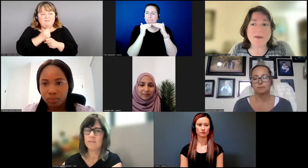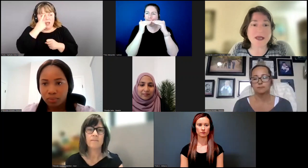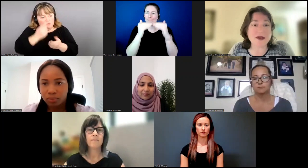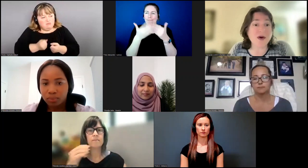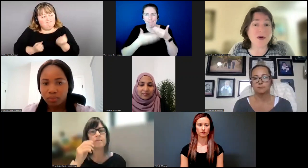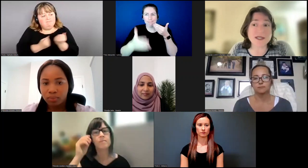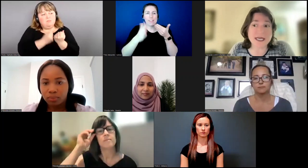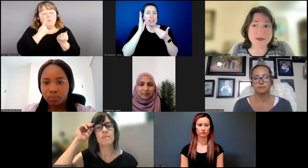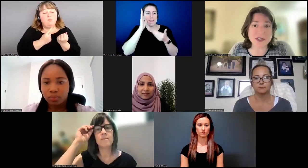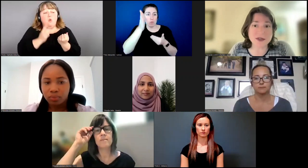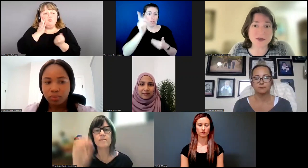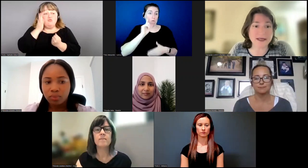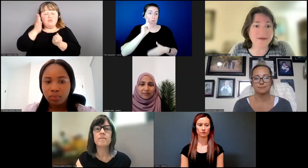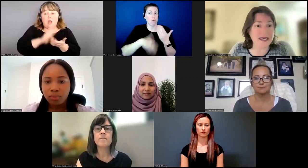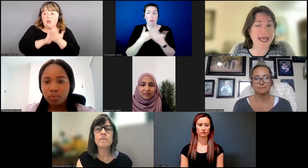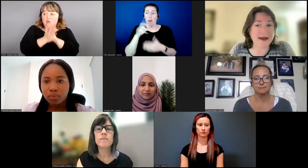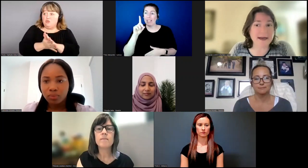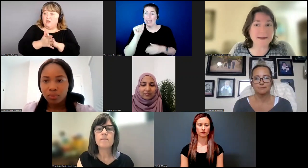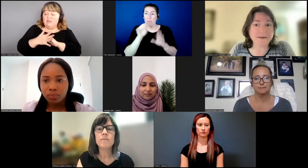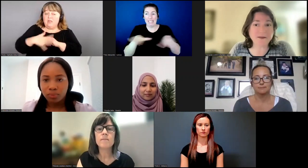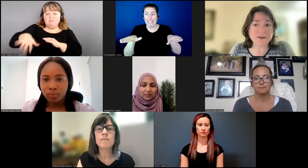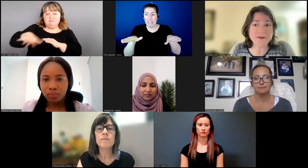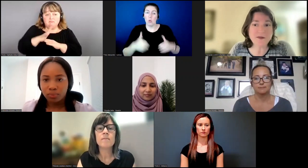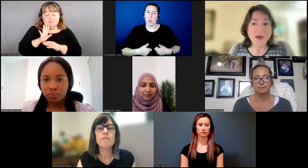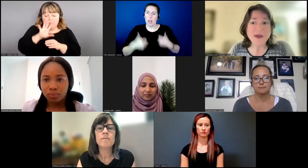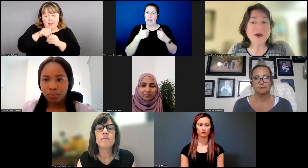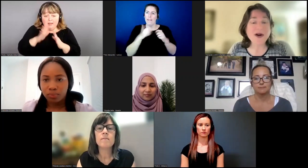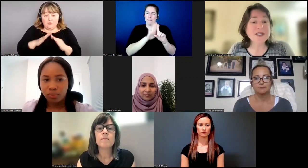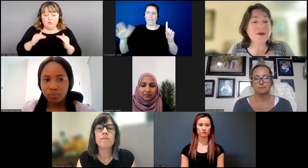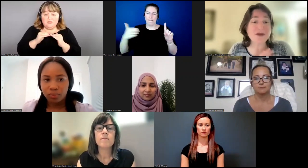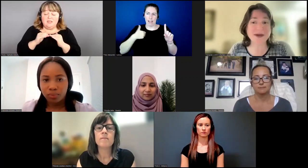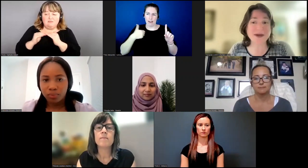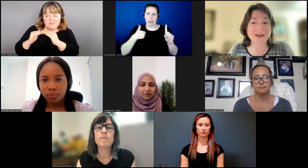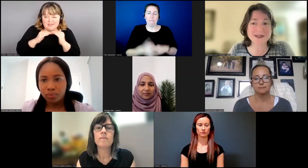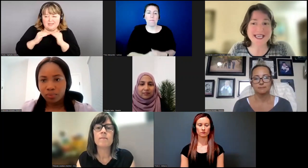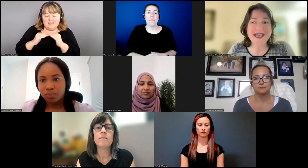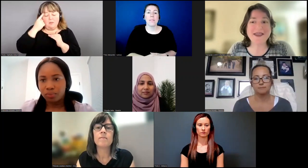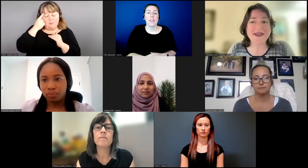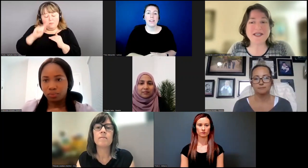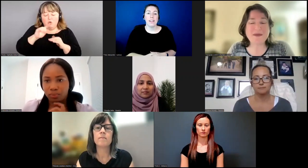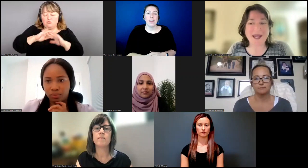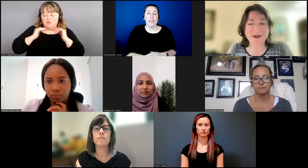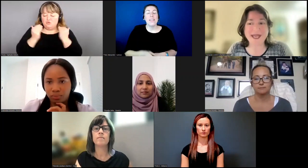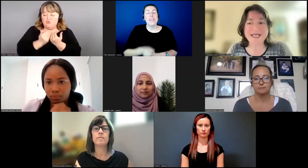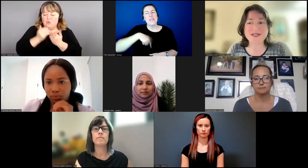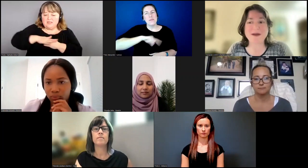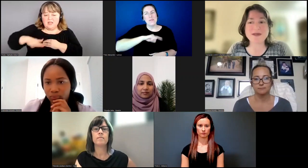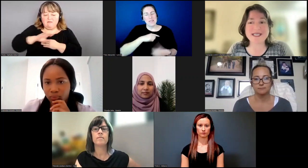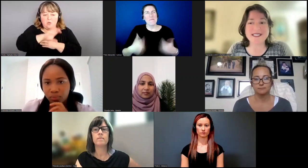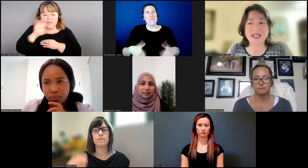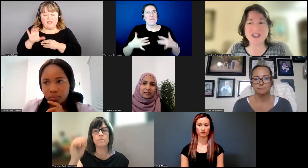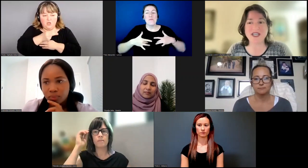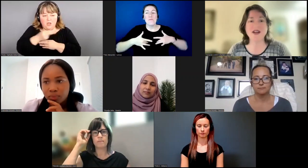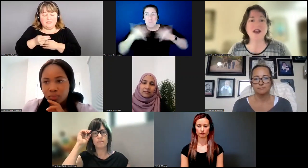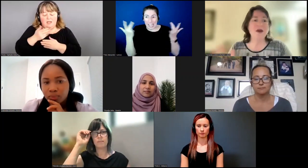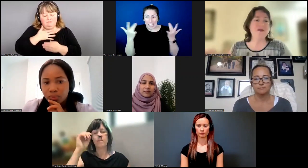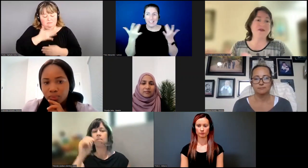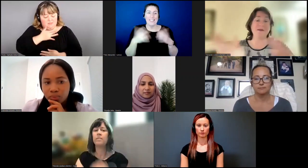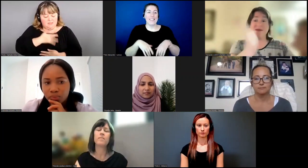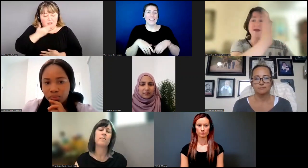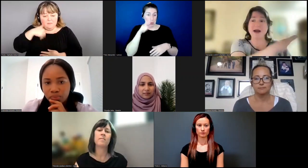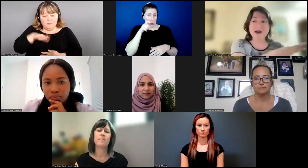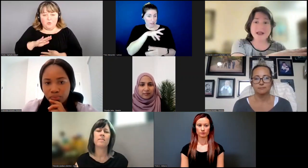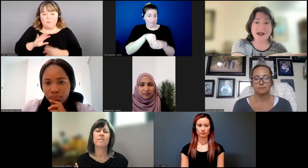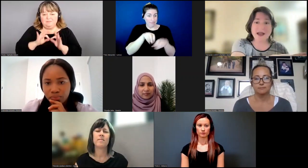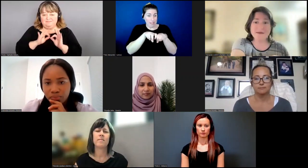and well-being of all disabled children living in Canada. We are also thrilled that this panel has representation